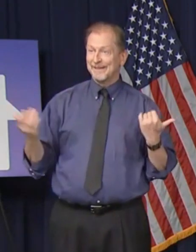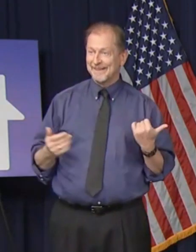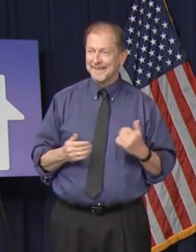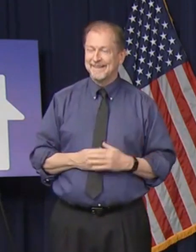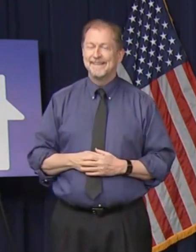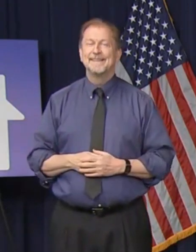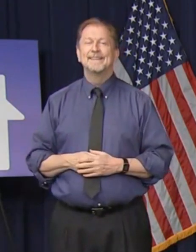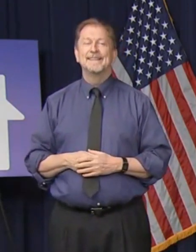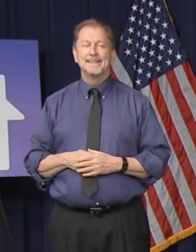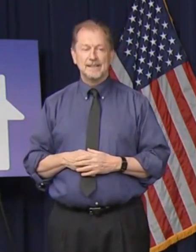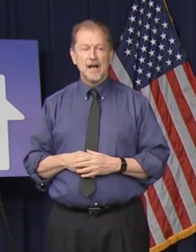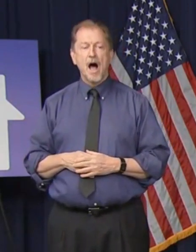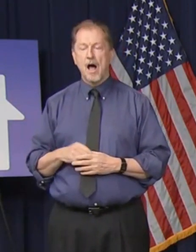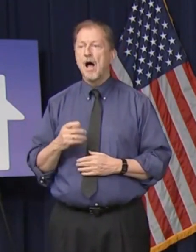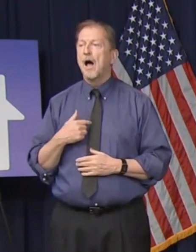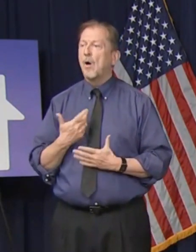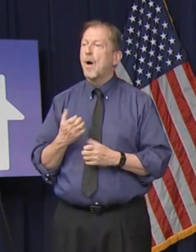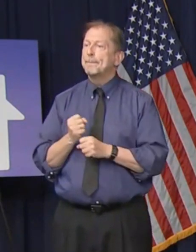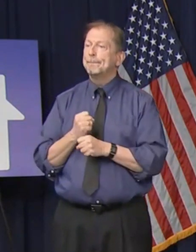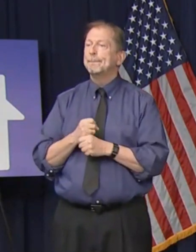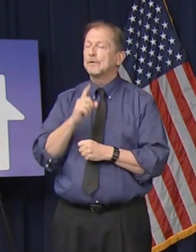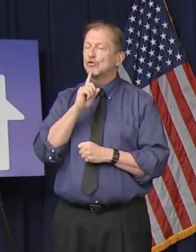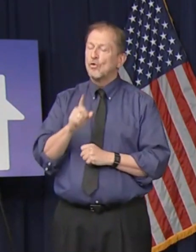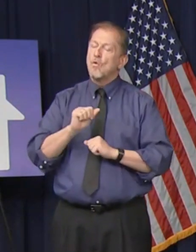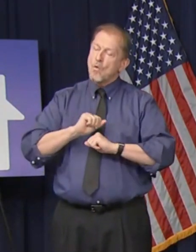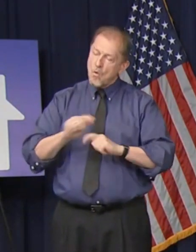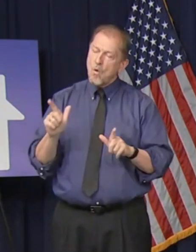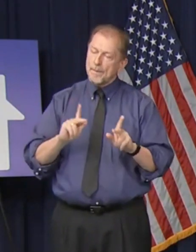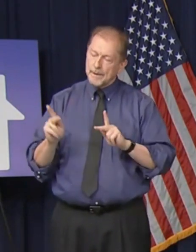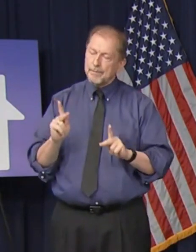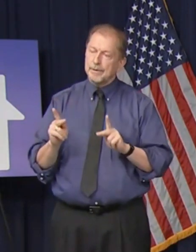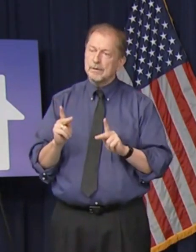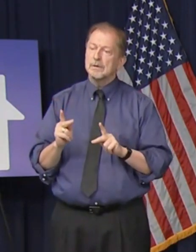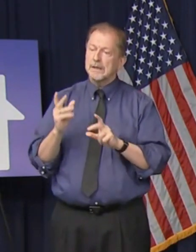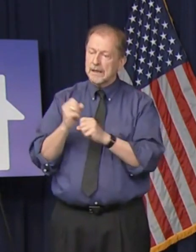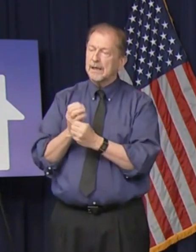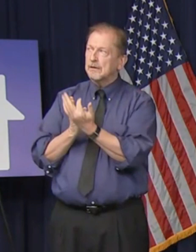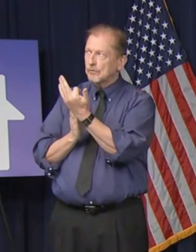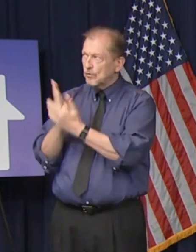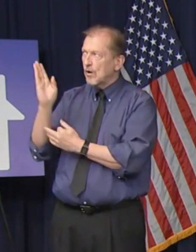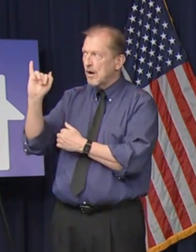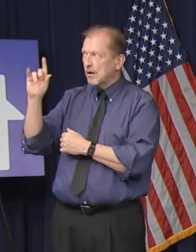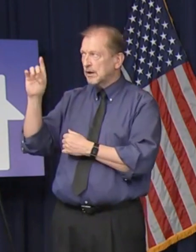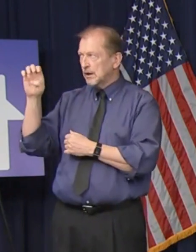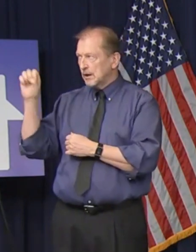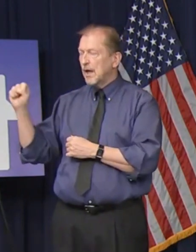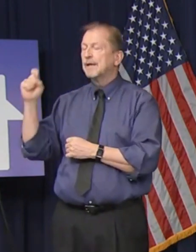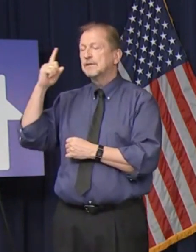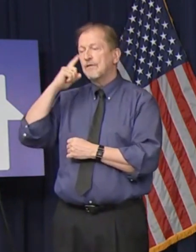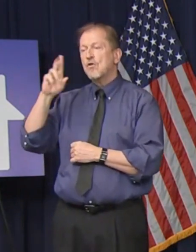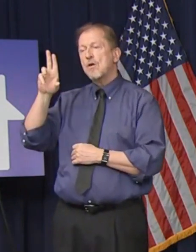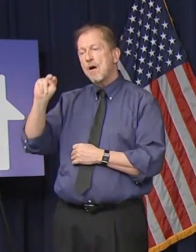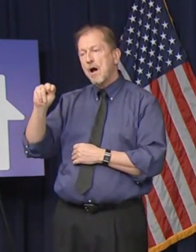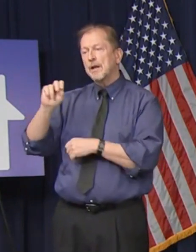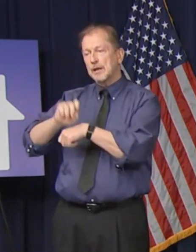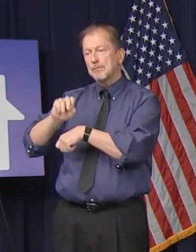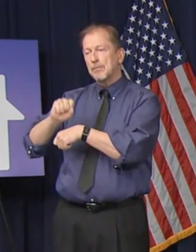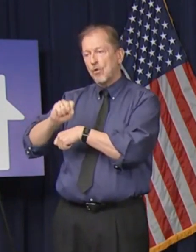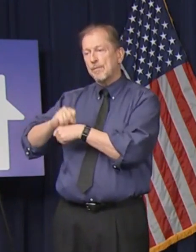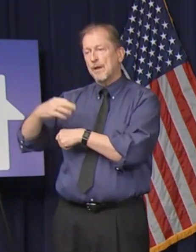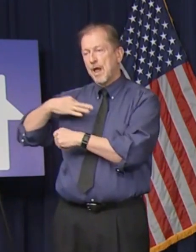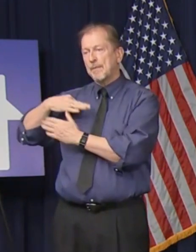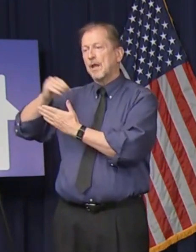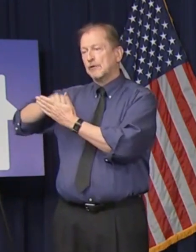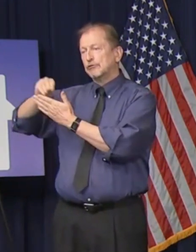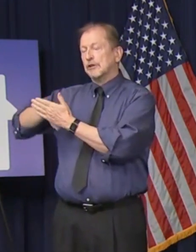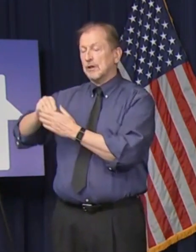I certainly want to make sure that everybody gets what they need from our IDES, and I will say that there's been a vast